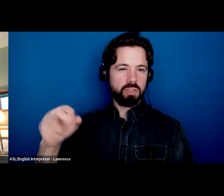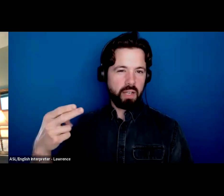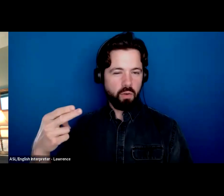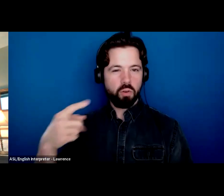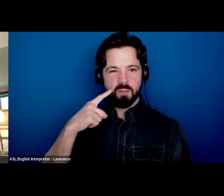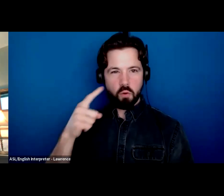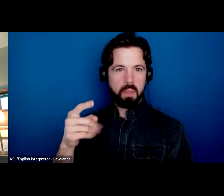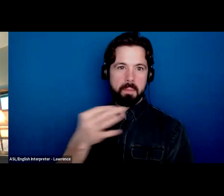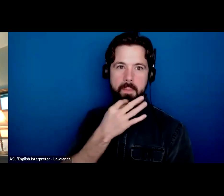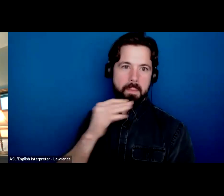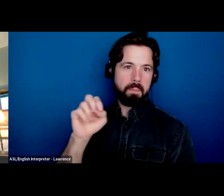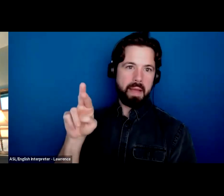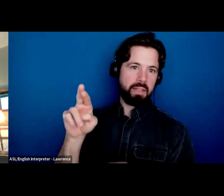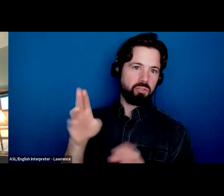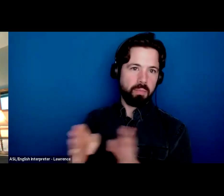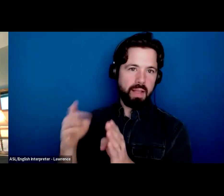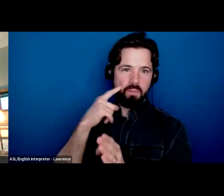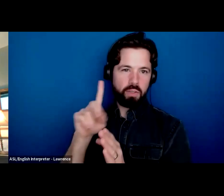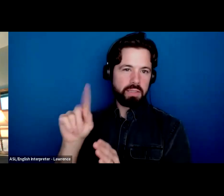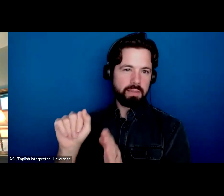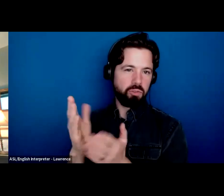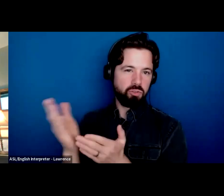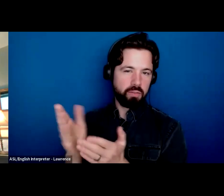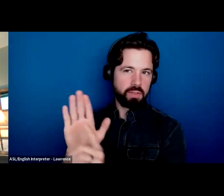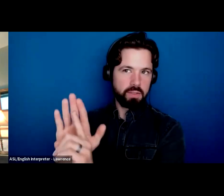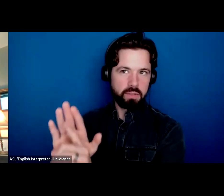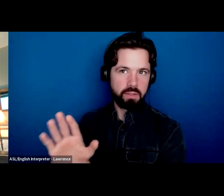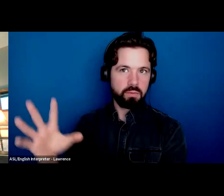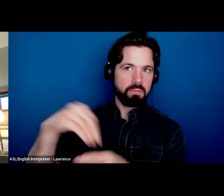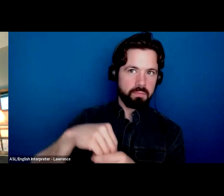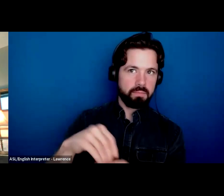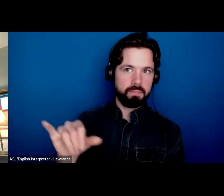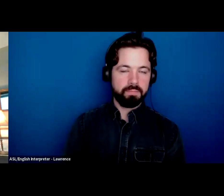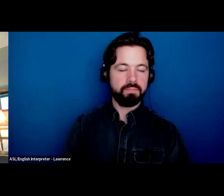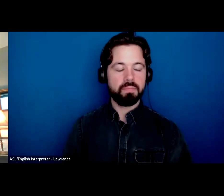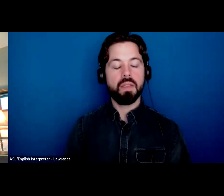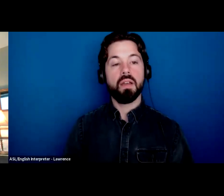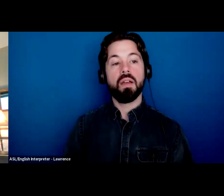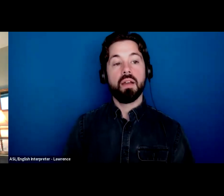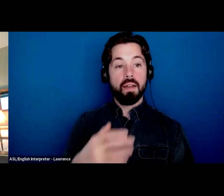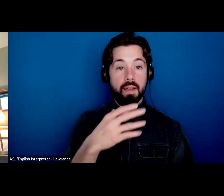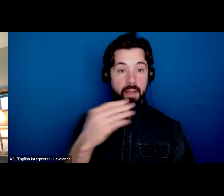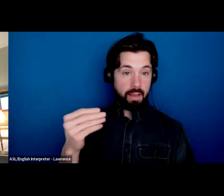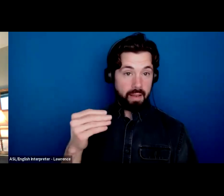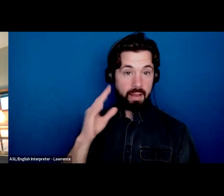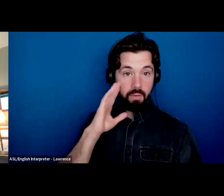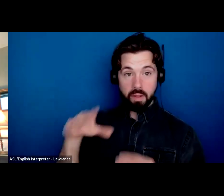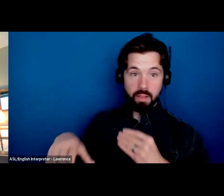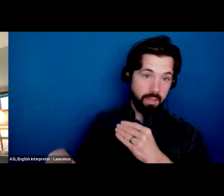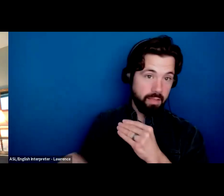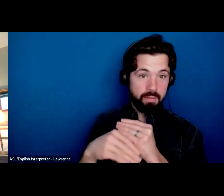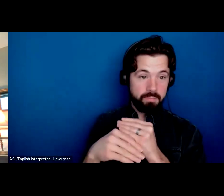for disability services. And then additionally, there